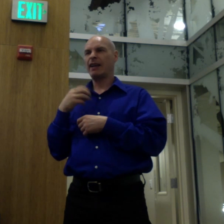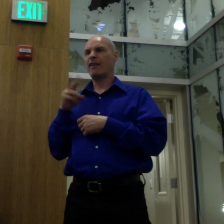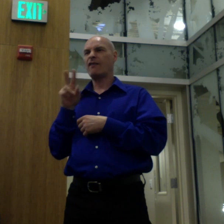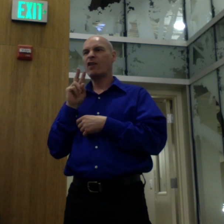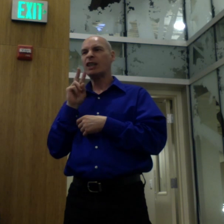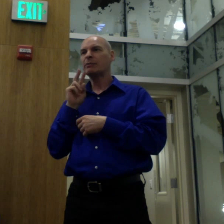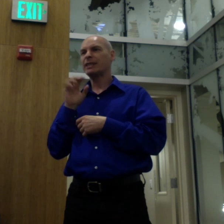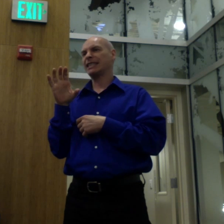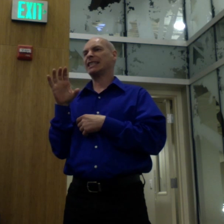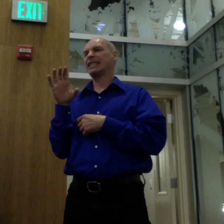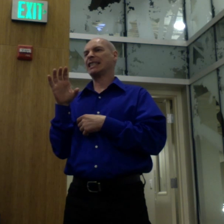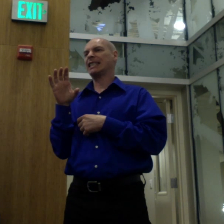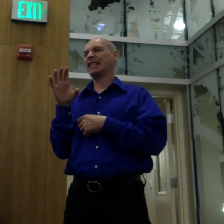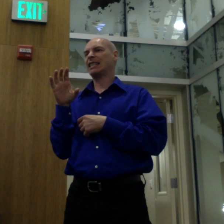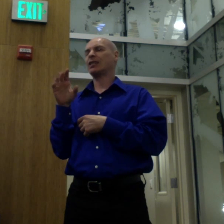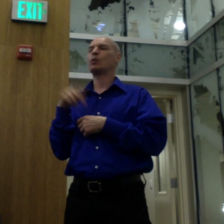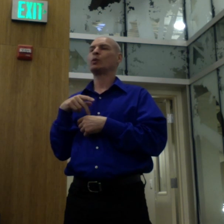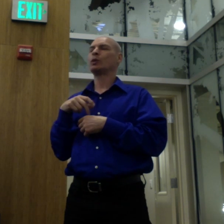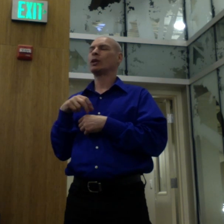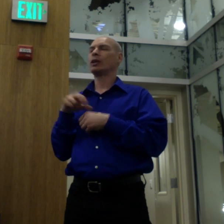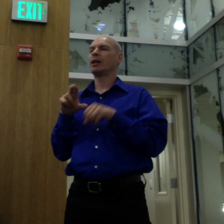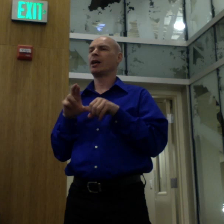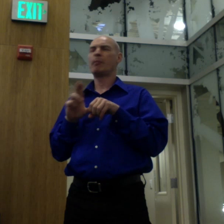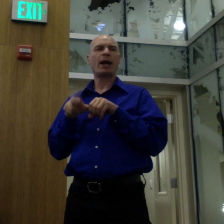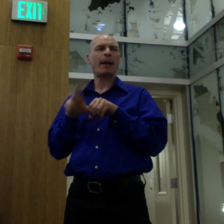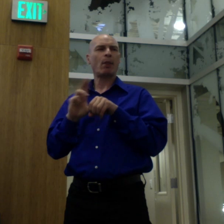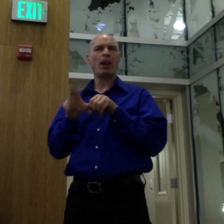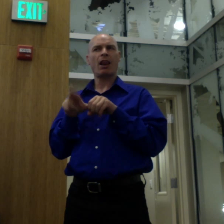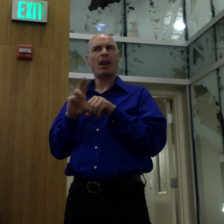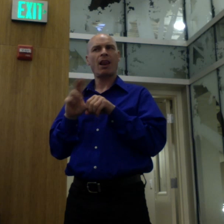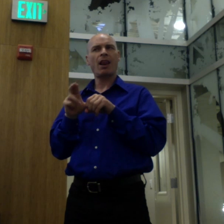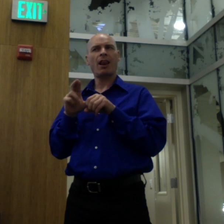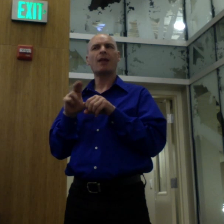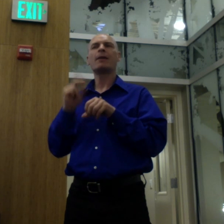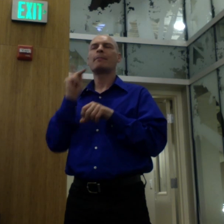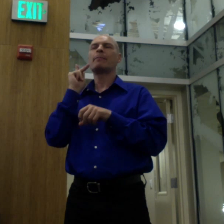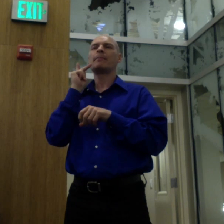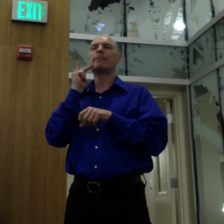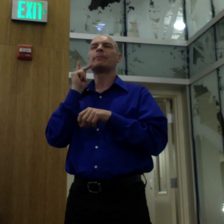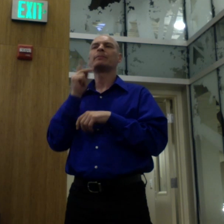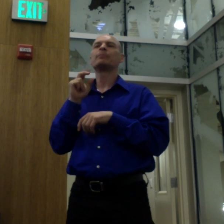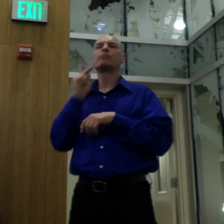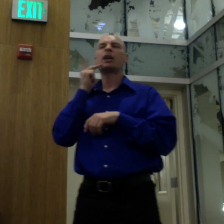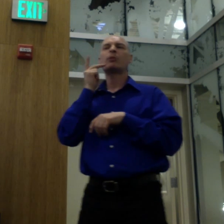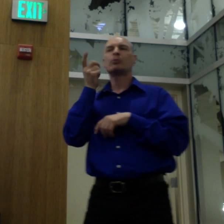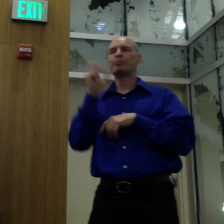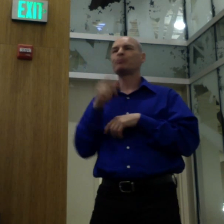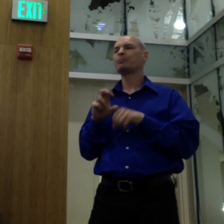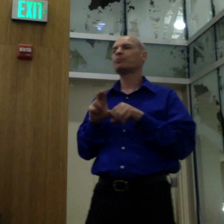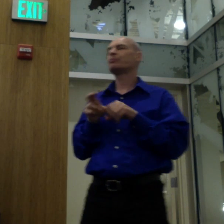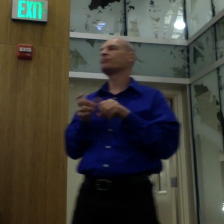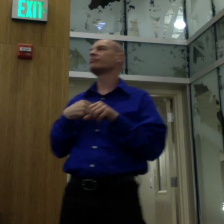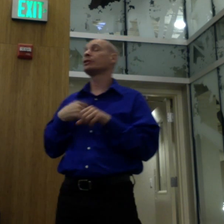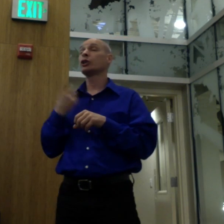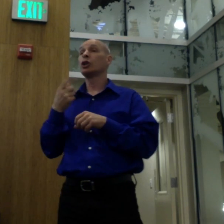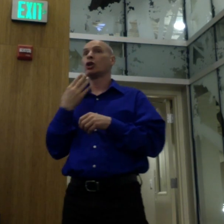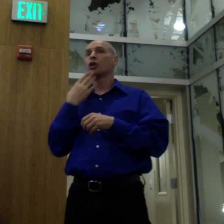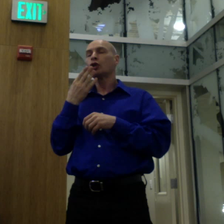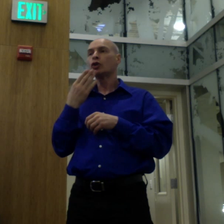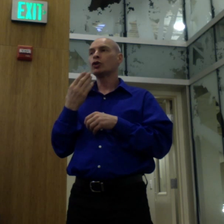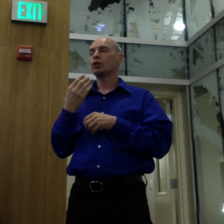that. Pineapple, canned peaches, all of those canned fruits are a really good source